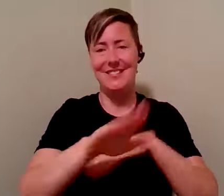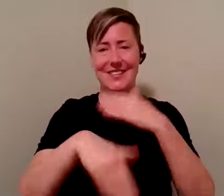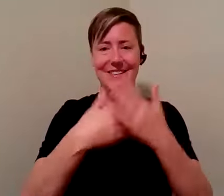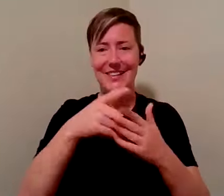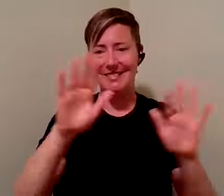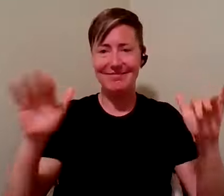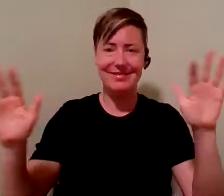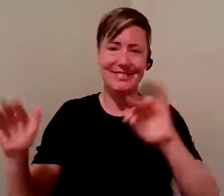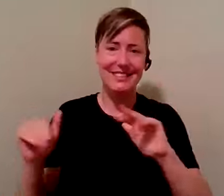Fall down sober now.